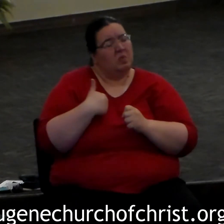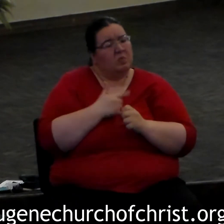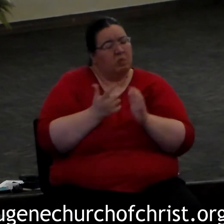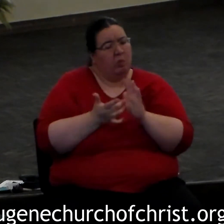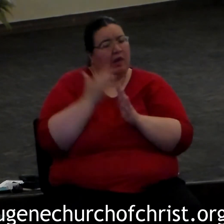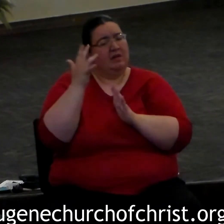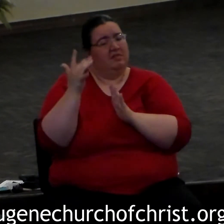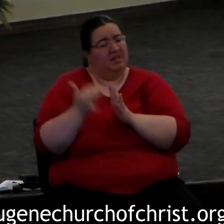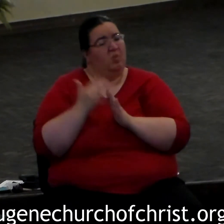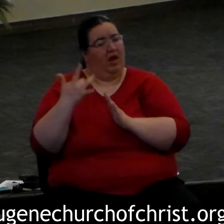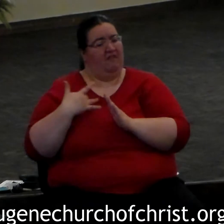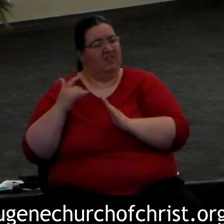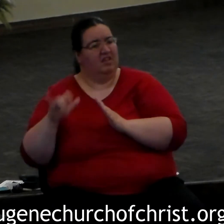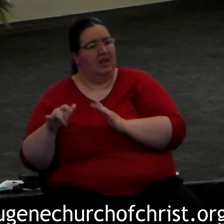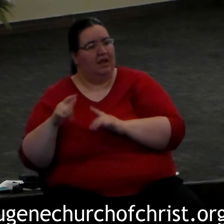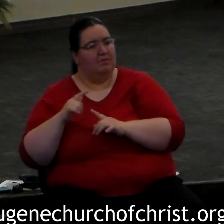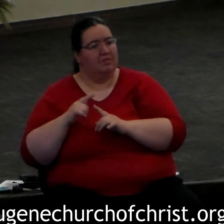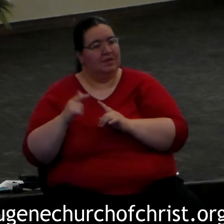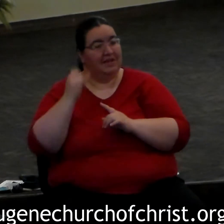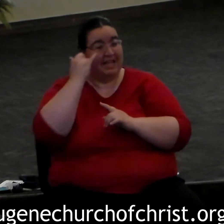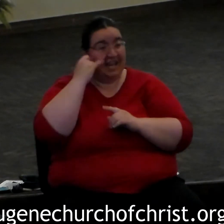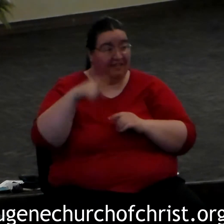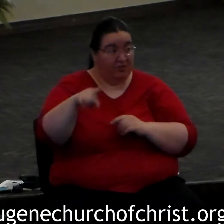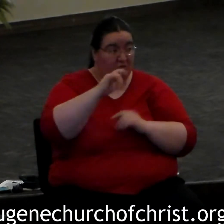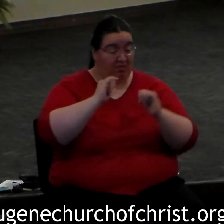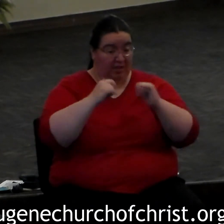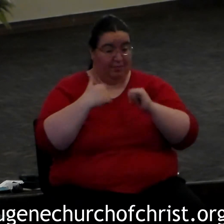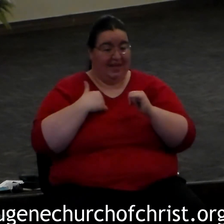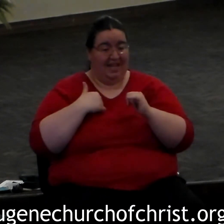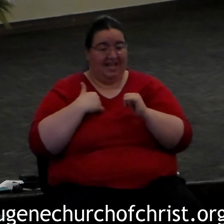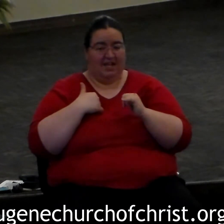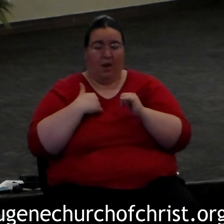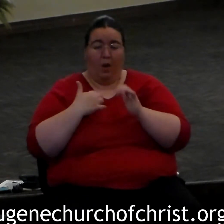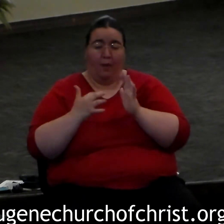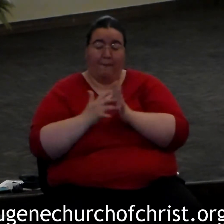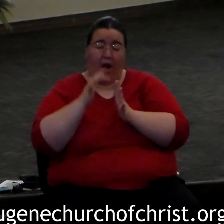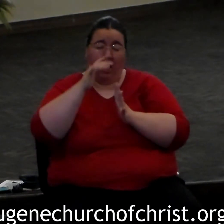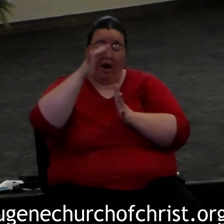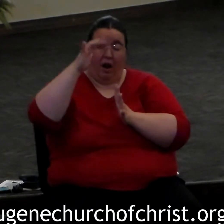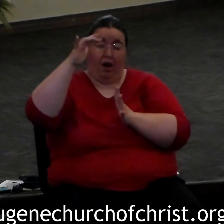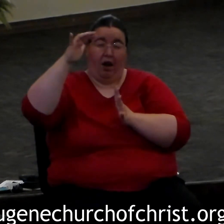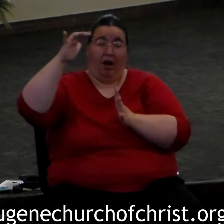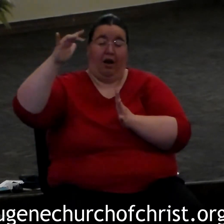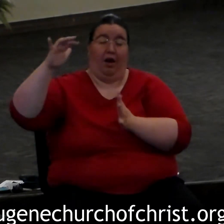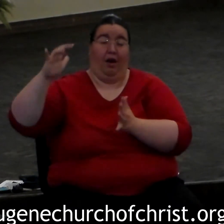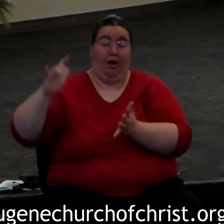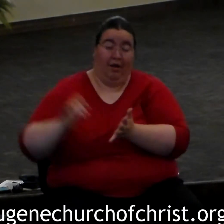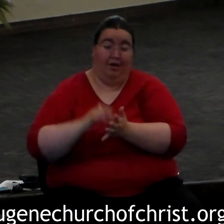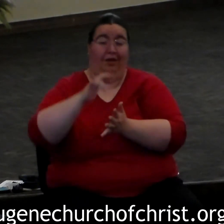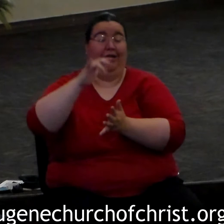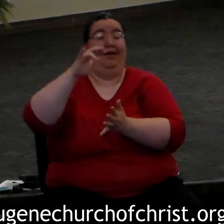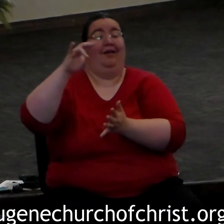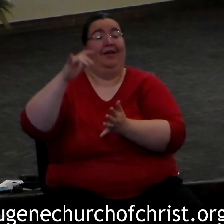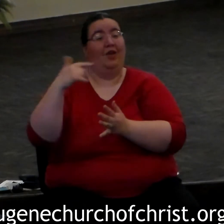and then. We should be overwhelmed with amazement for what God has done for us in such a way that if someone came to you and